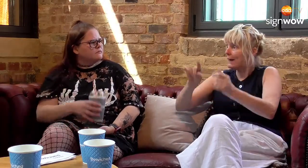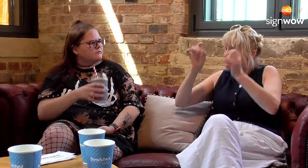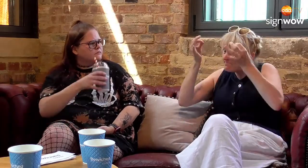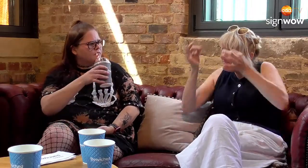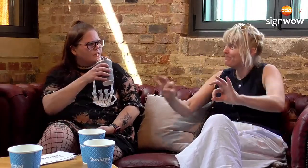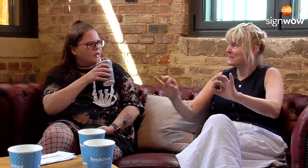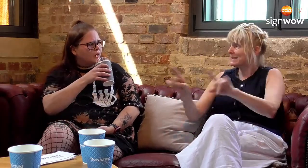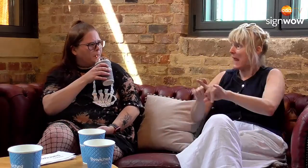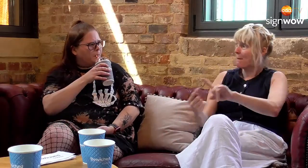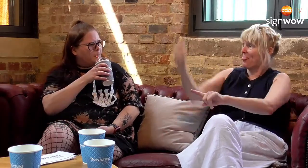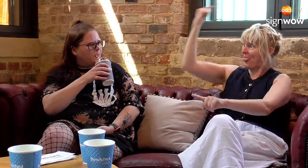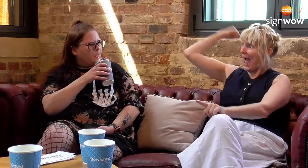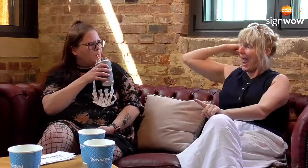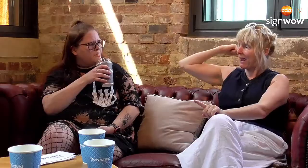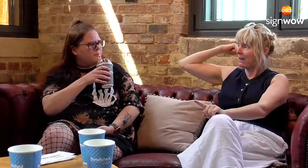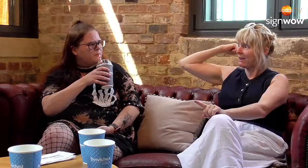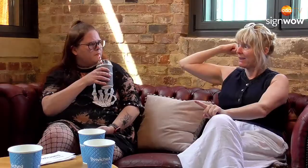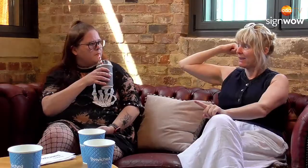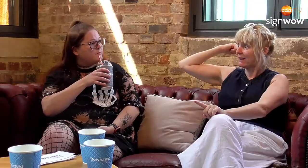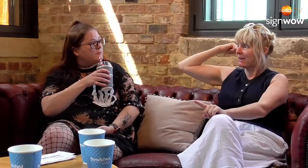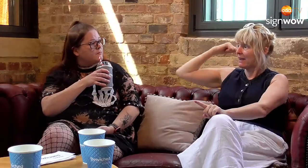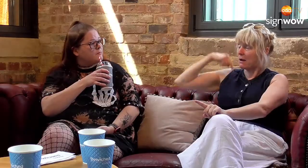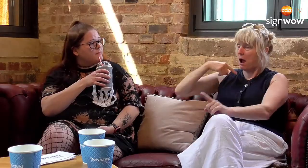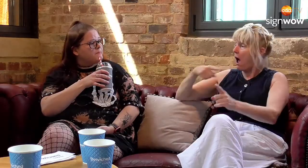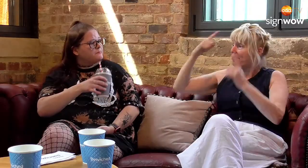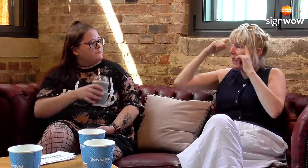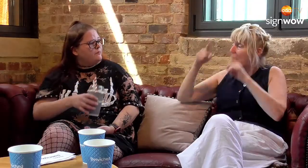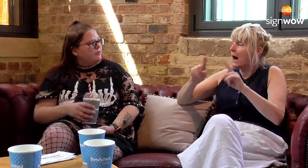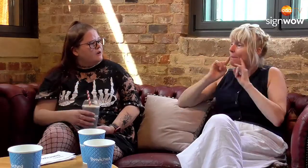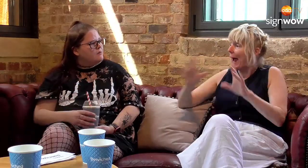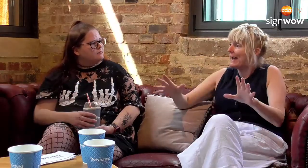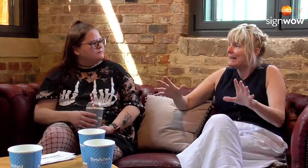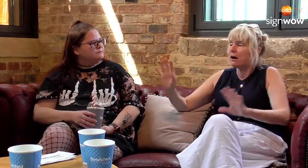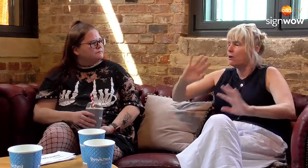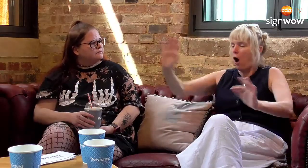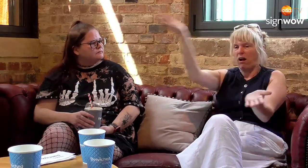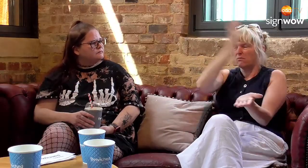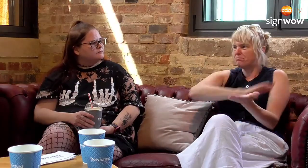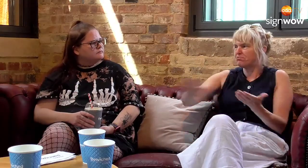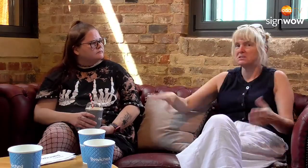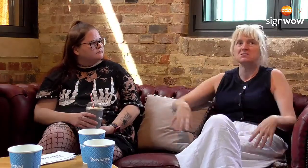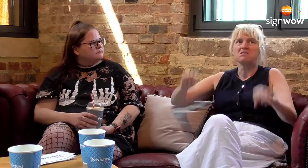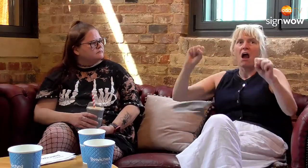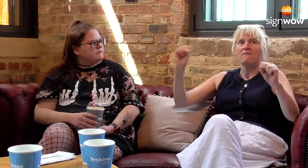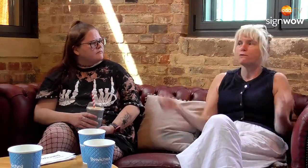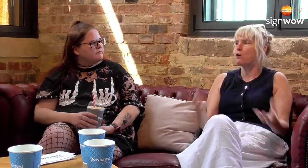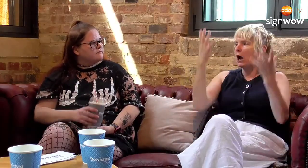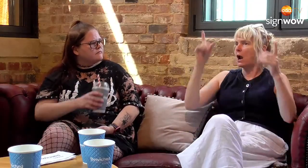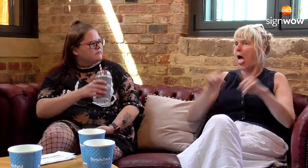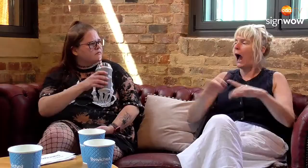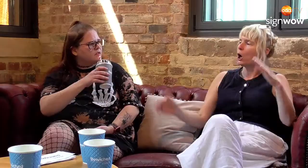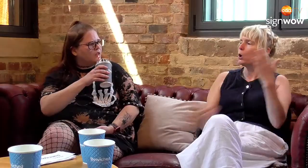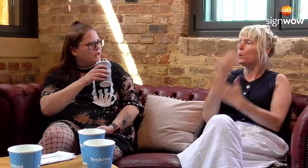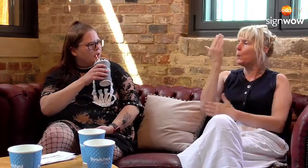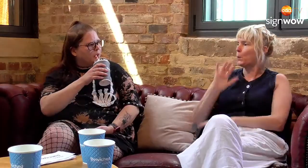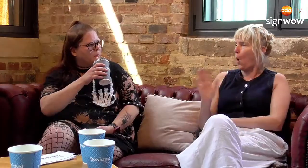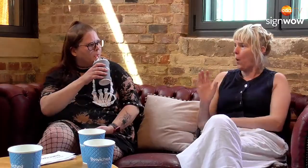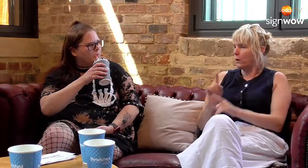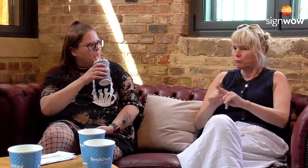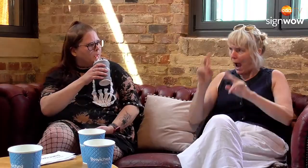back. They've made rides exactly the same as it was back then. And I just think that's so amazing. You know, it's not just like, oh, wipe it